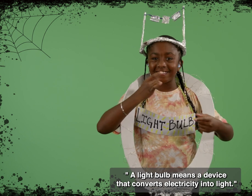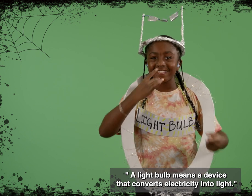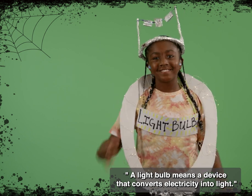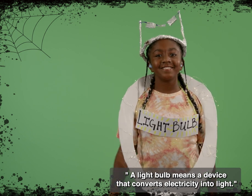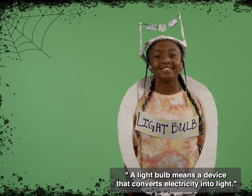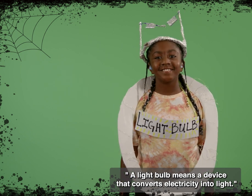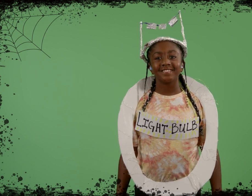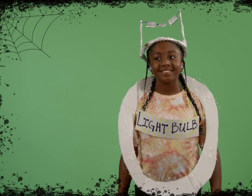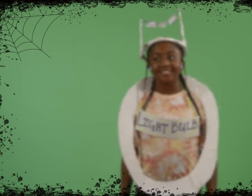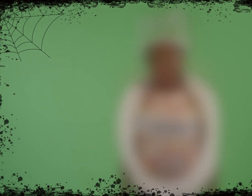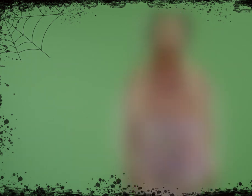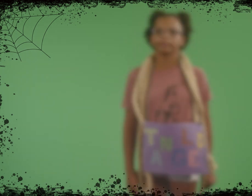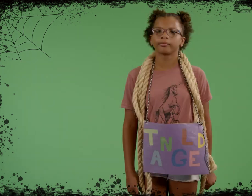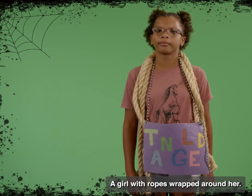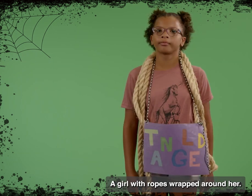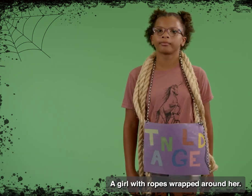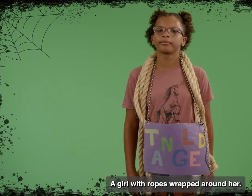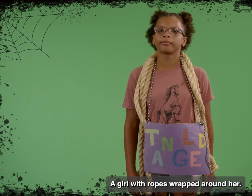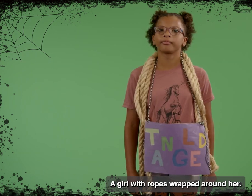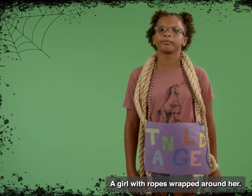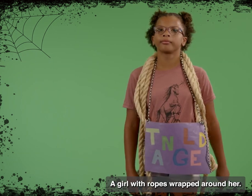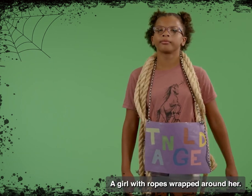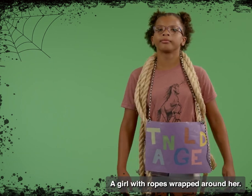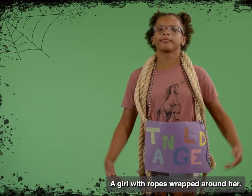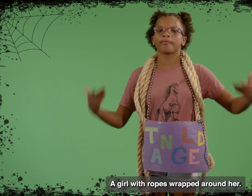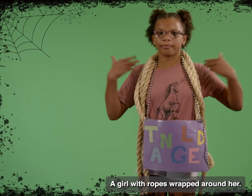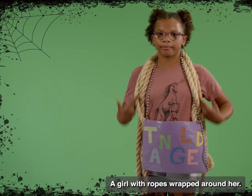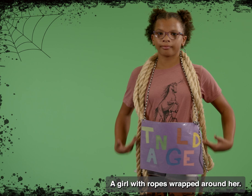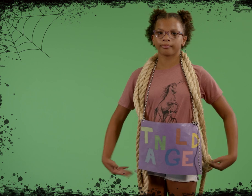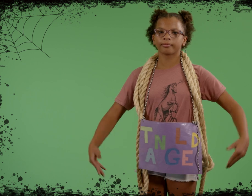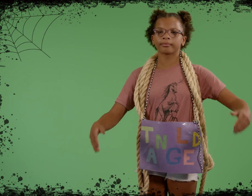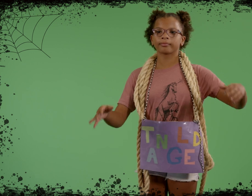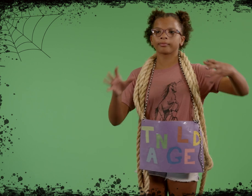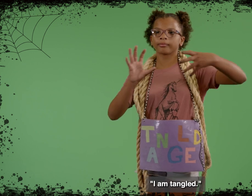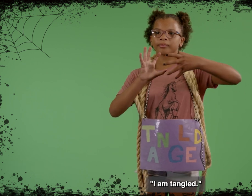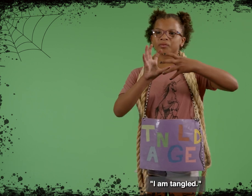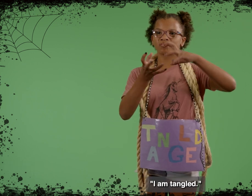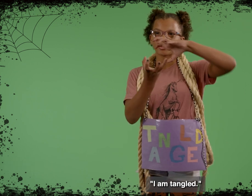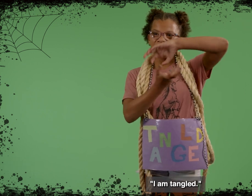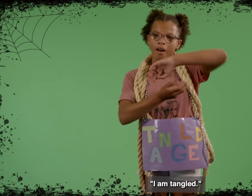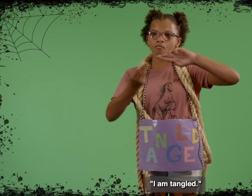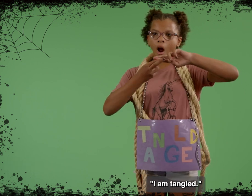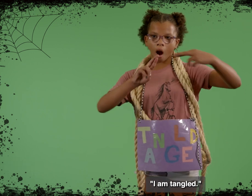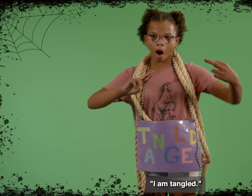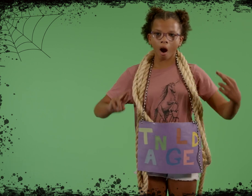a light. A girl with ropes wrapped around her. I am Tangled.